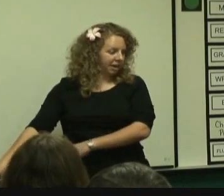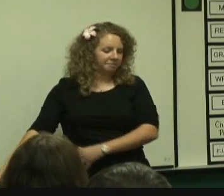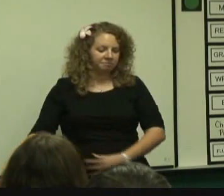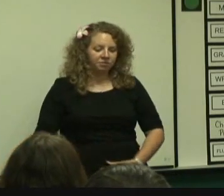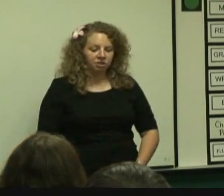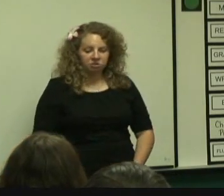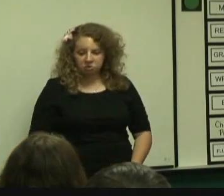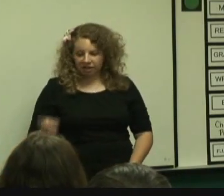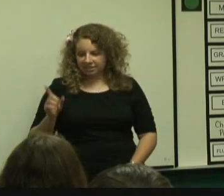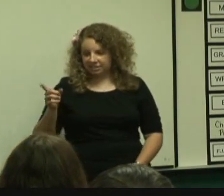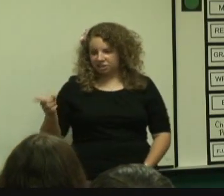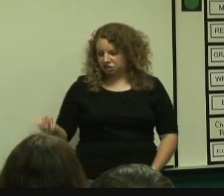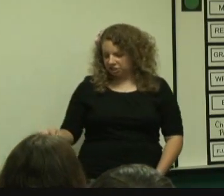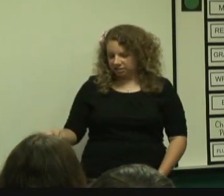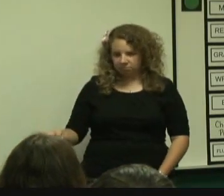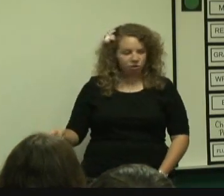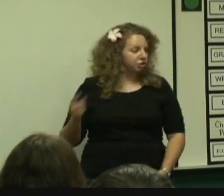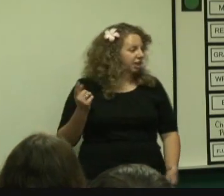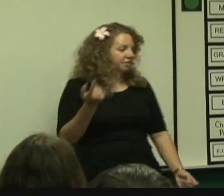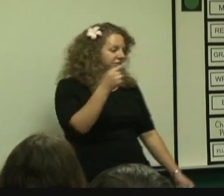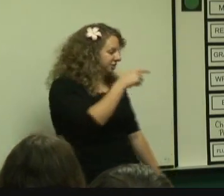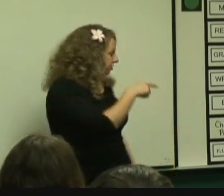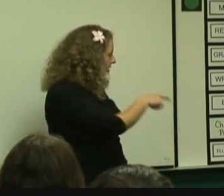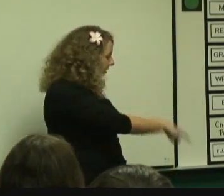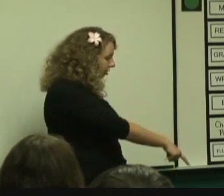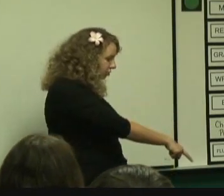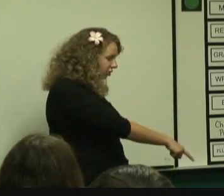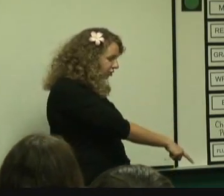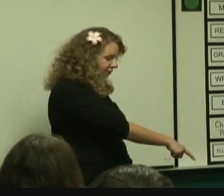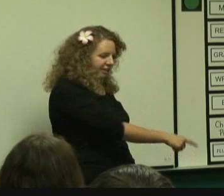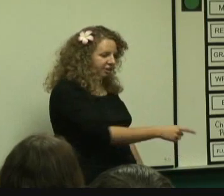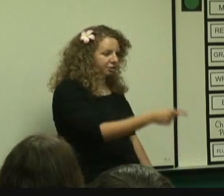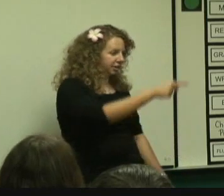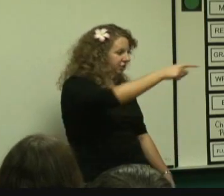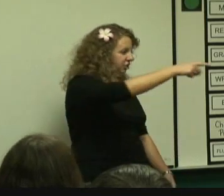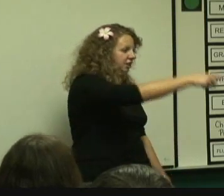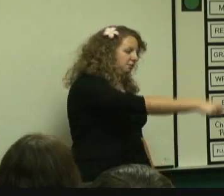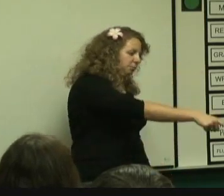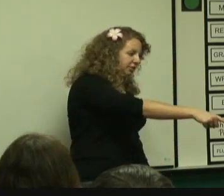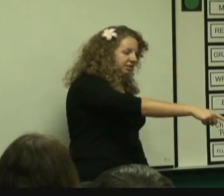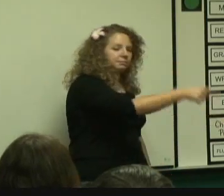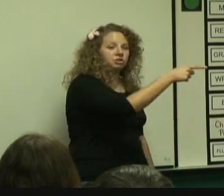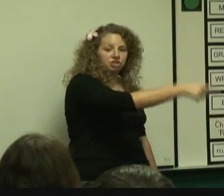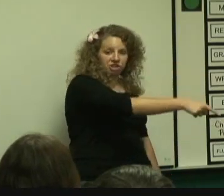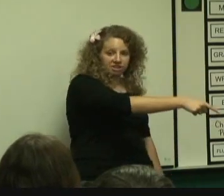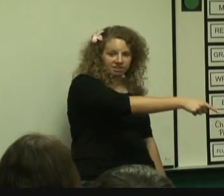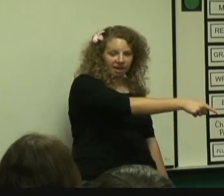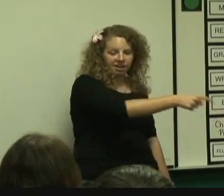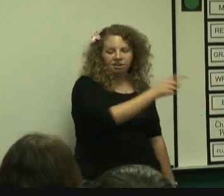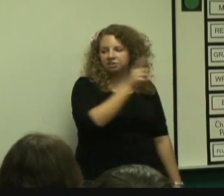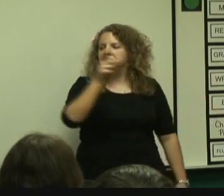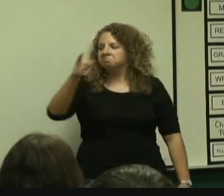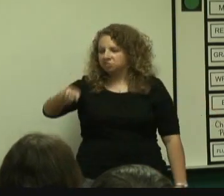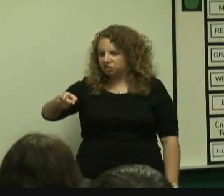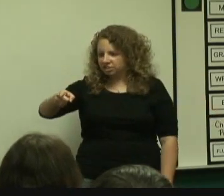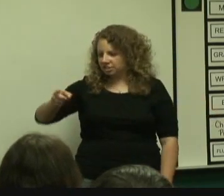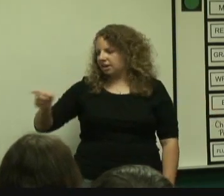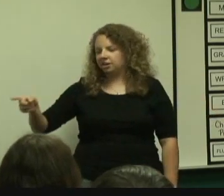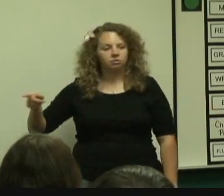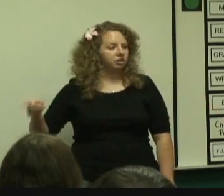Okay. So I can say she. So you can either go, oh, she over here. You can actually point to someone. She's tired. She's tired, or you